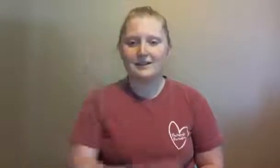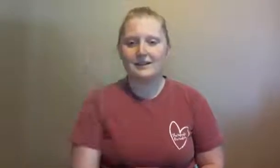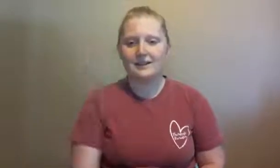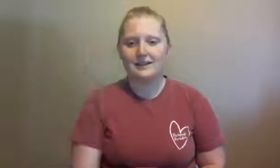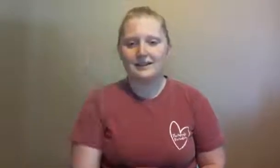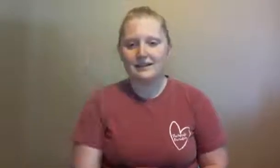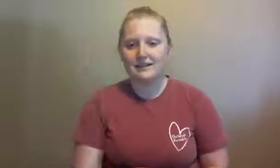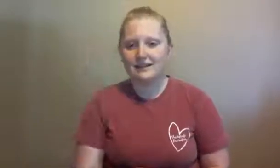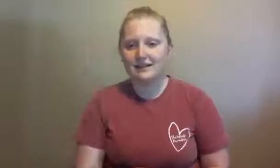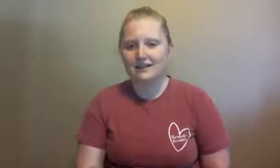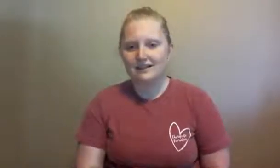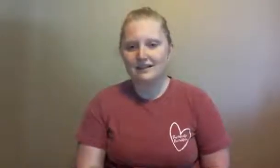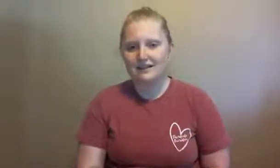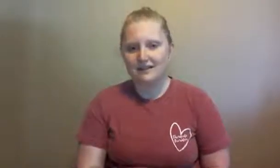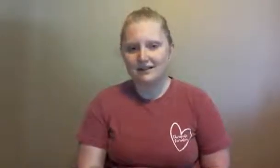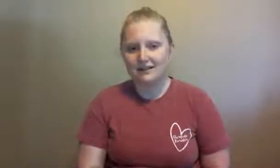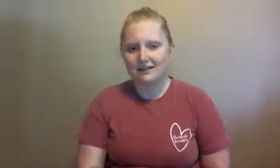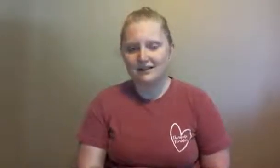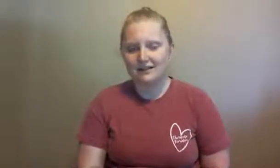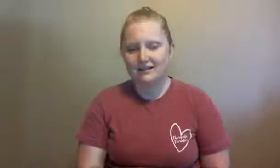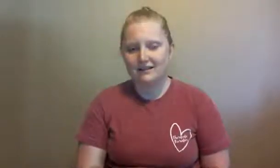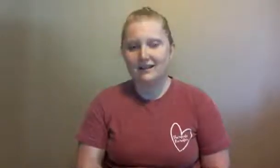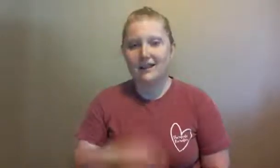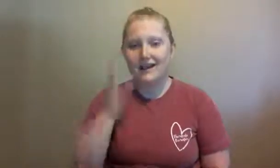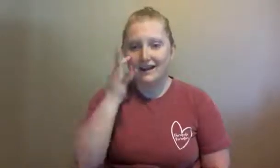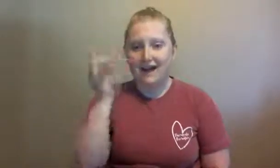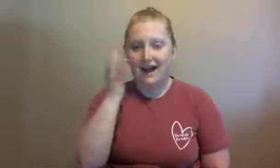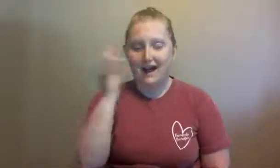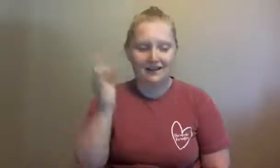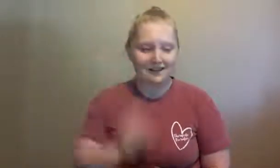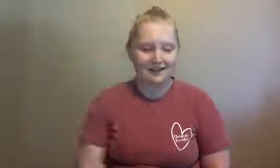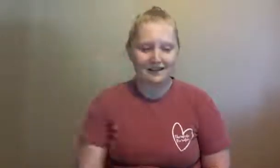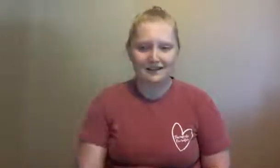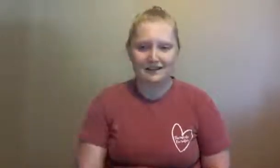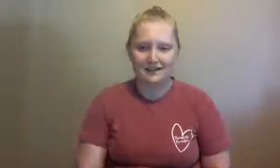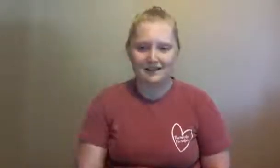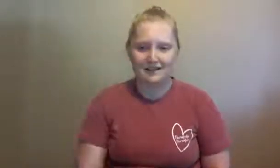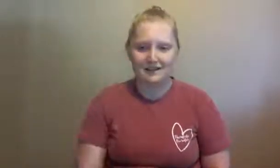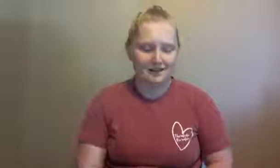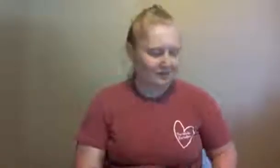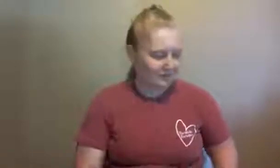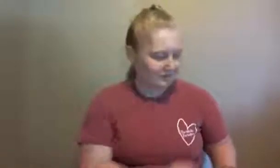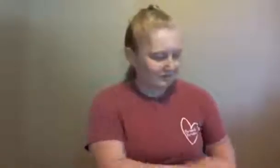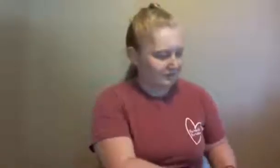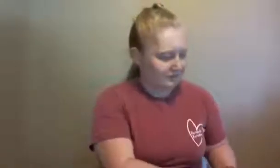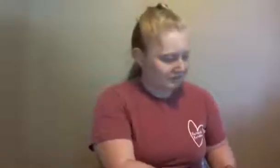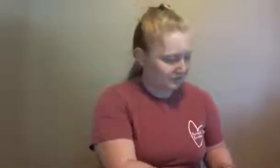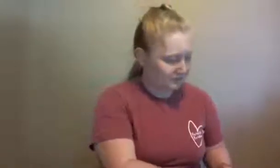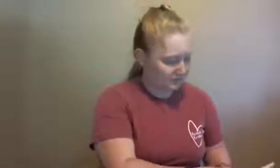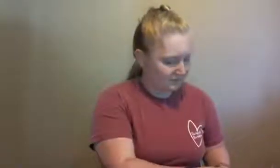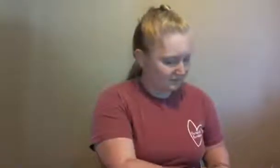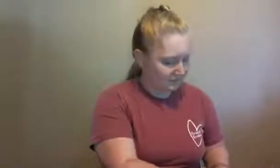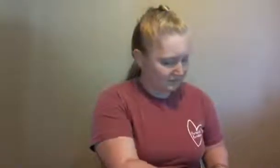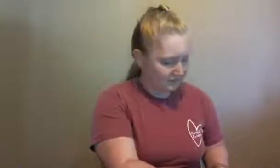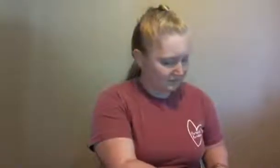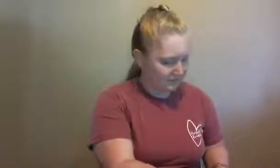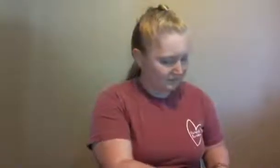pet. She is a cat. A cat. And she says meow, meow, meow, meow,